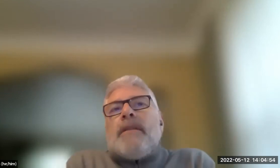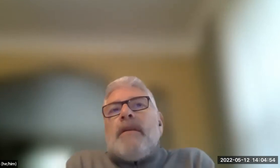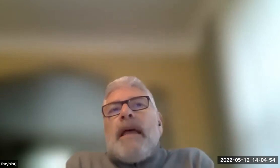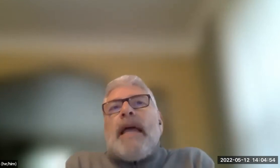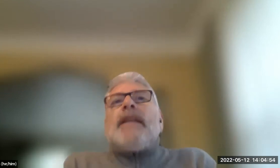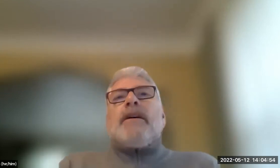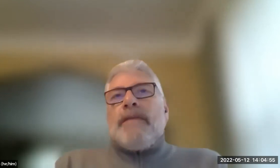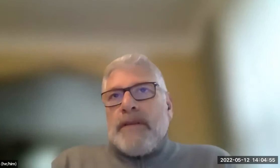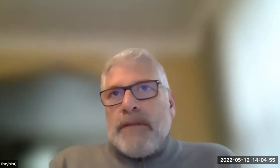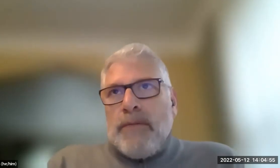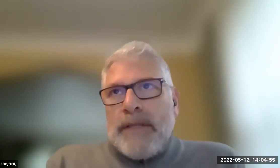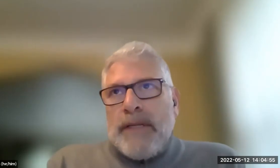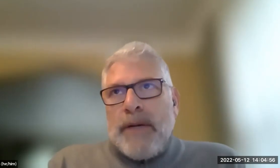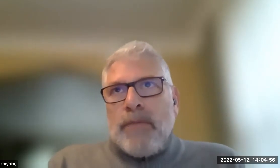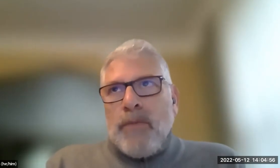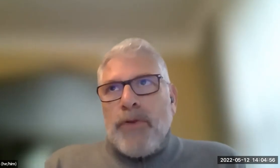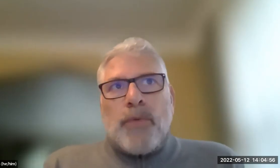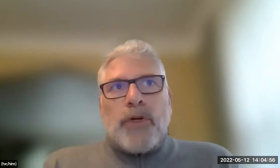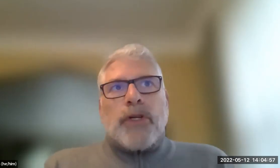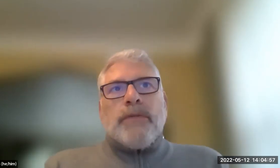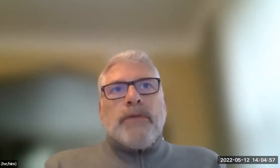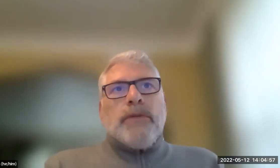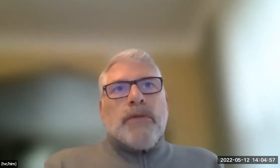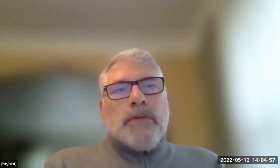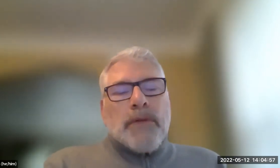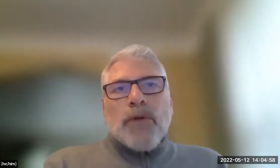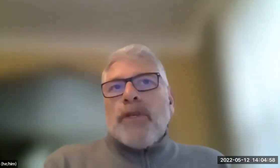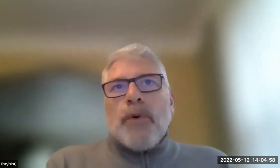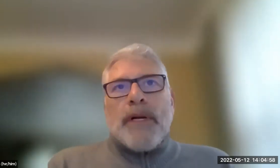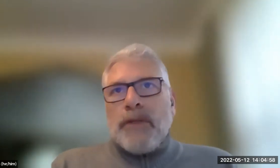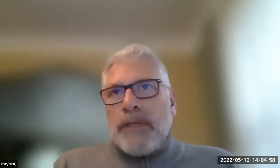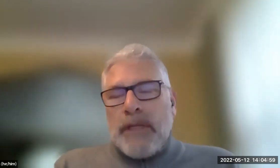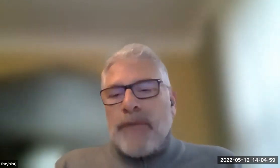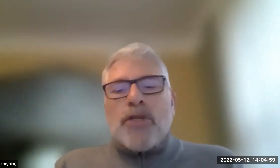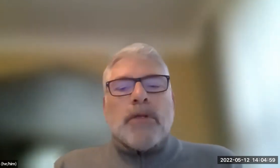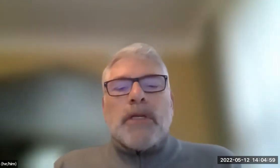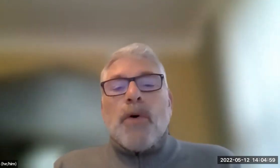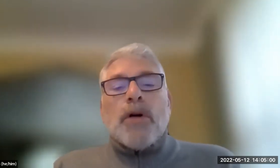does any of this resonate with your work, the work that you're already